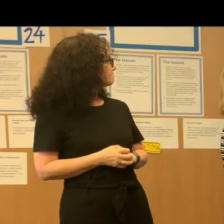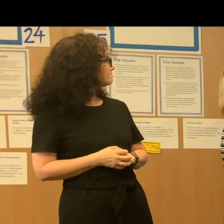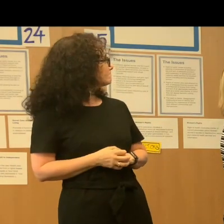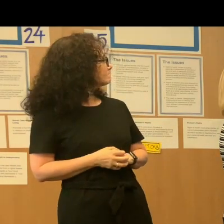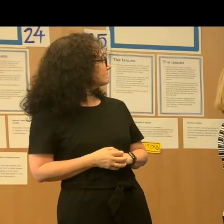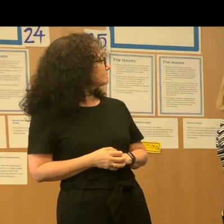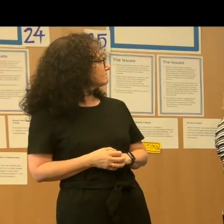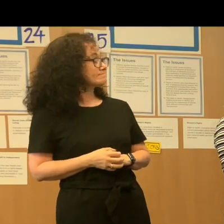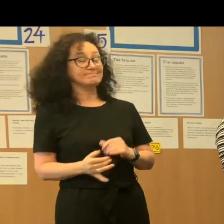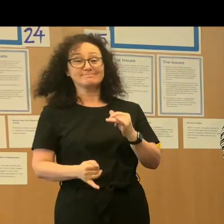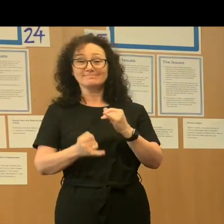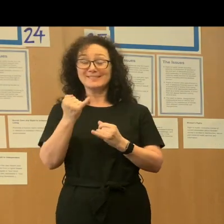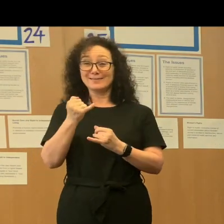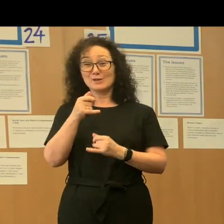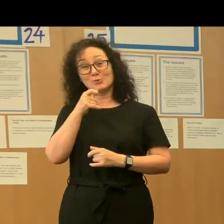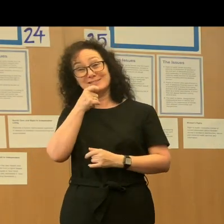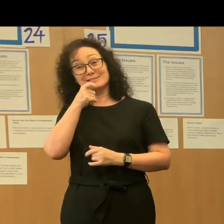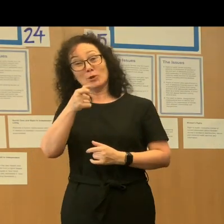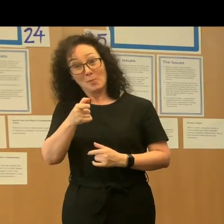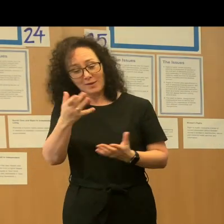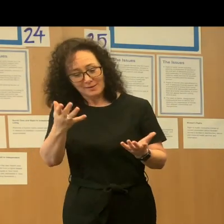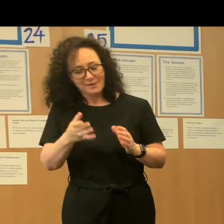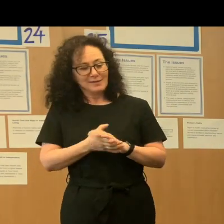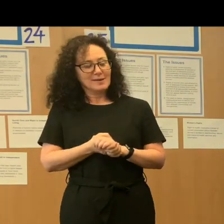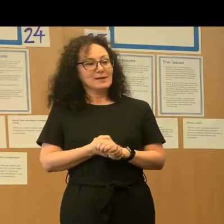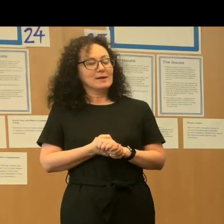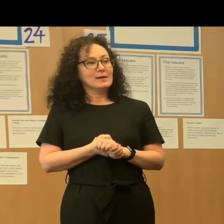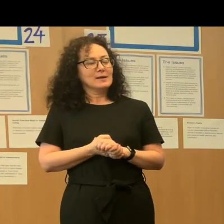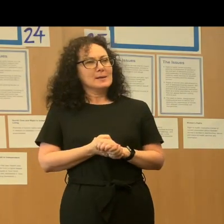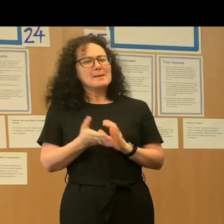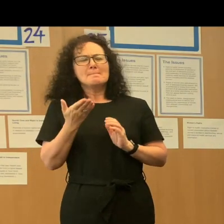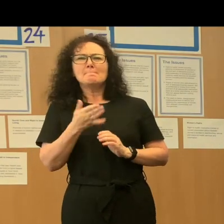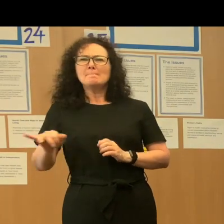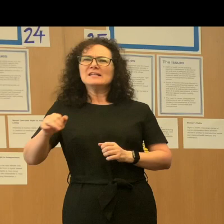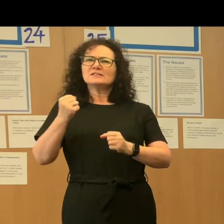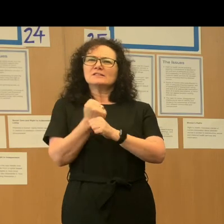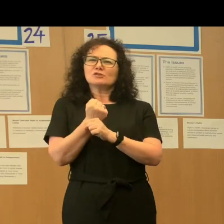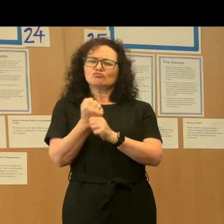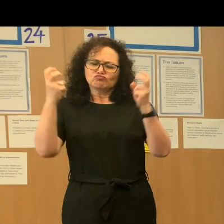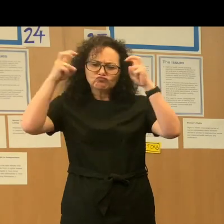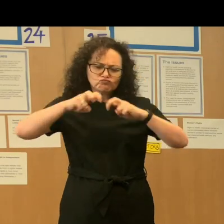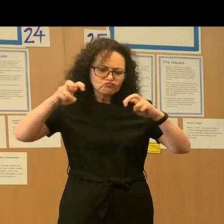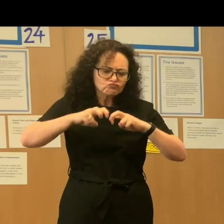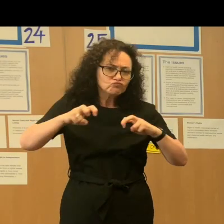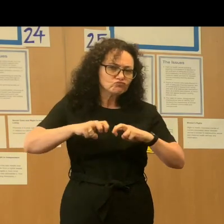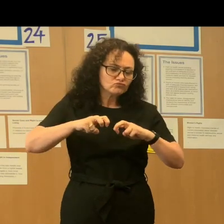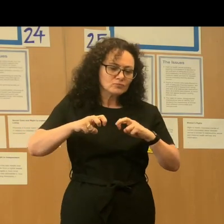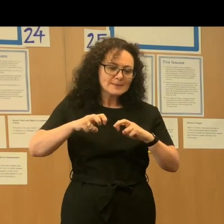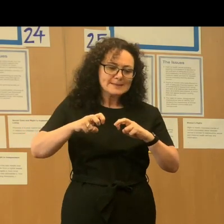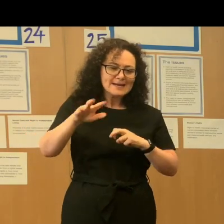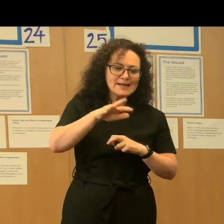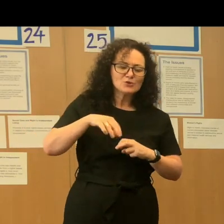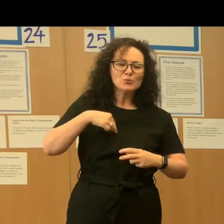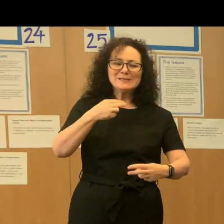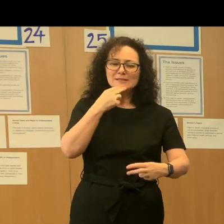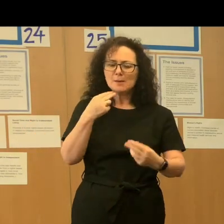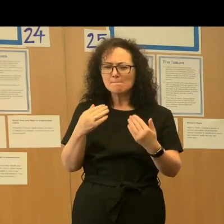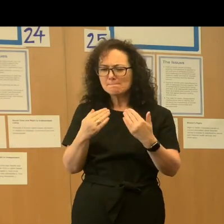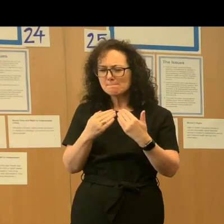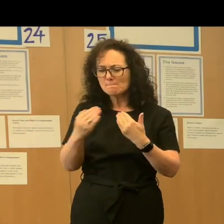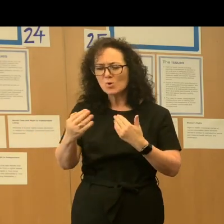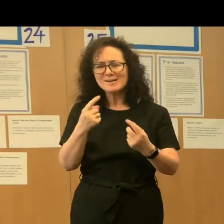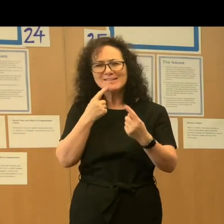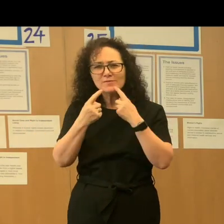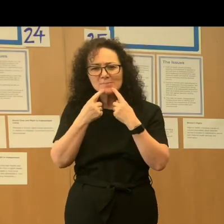And then the final one I'll mention, again, we did some more research in areas where we knew there was more to find out about